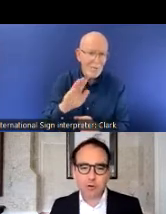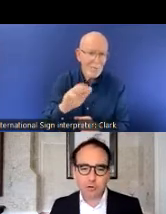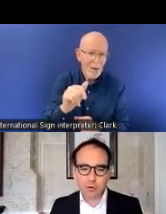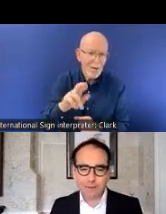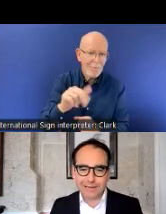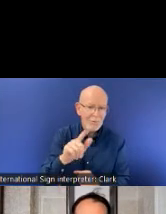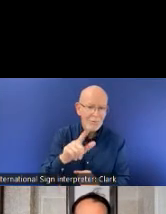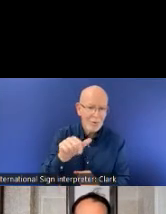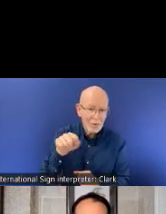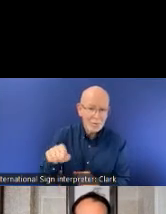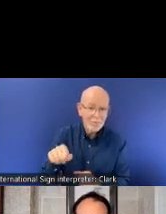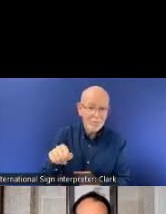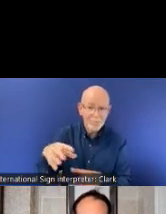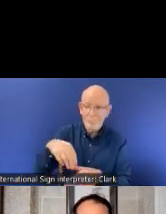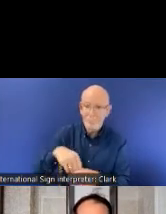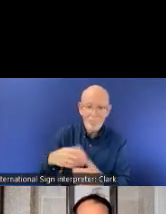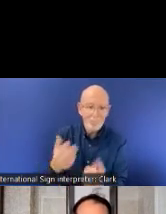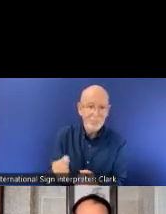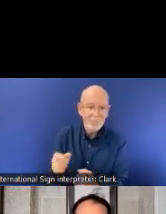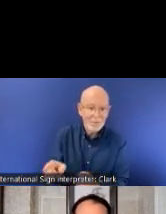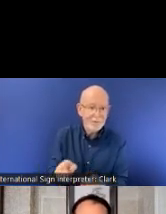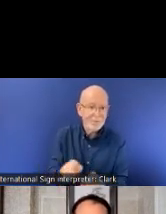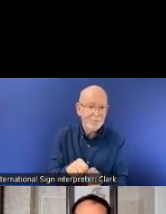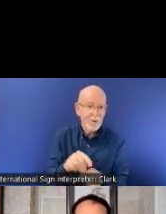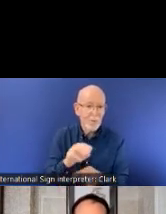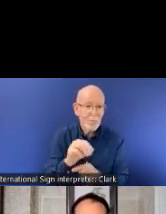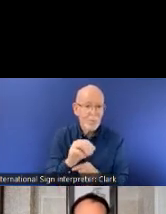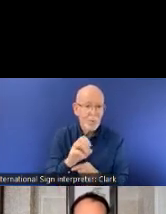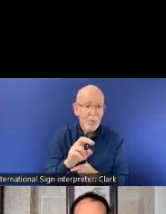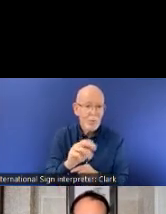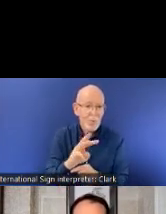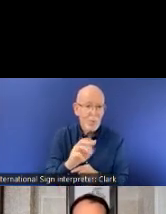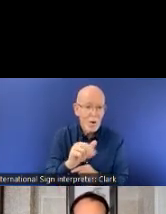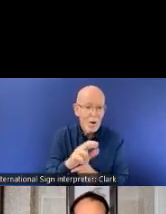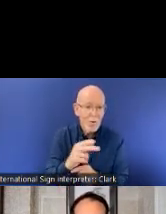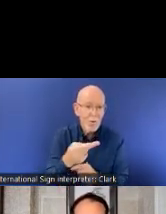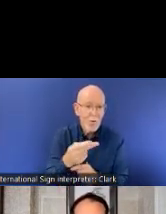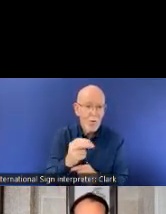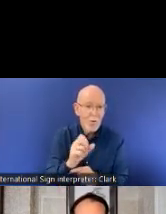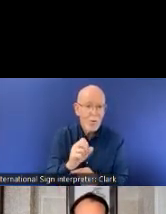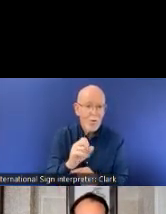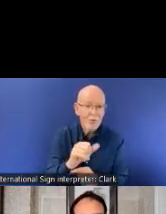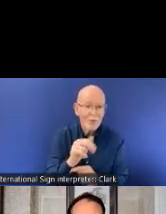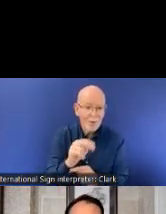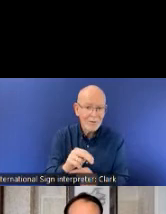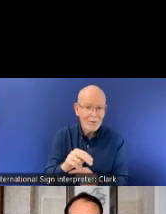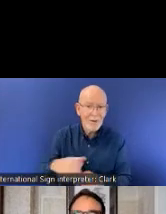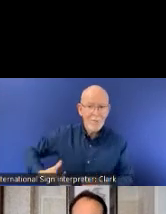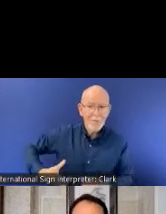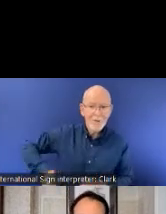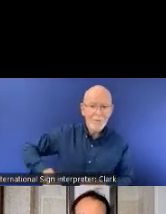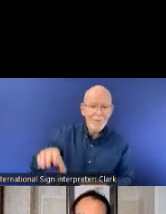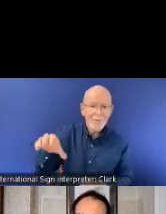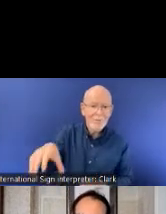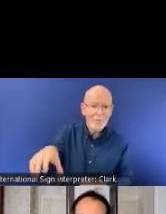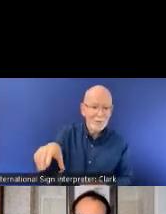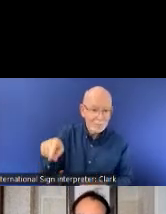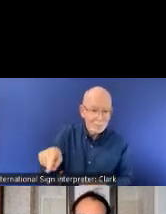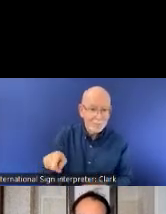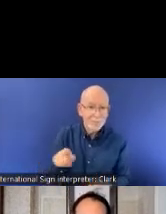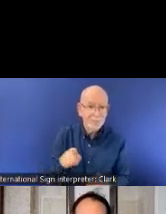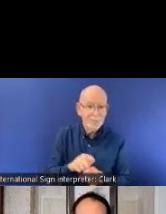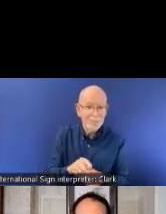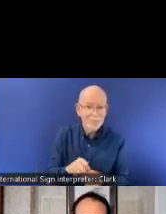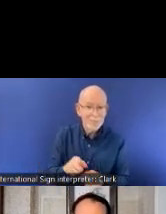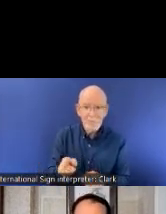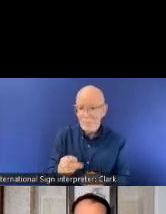our group and gathering here today, Deputy Permanent Representative of the Mission of Ireland. So a thank you. We're honoured by the support of